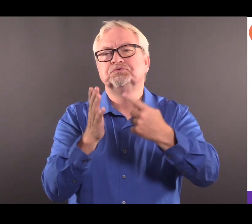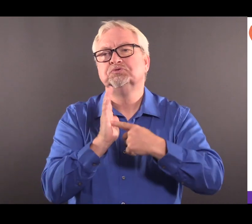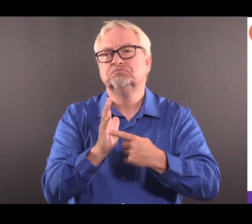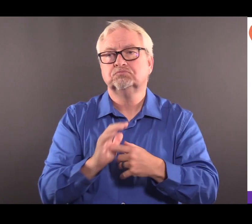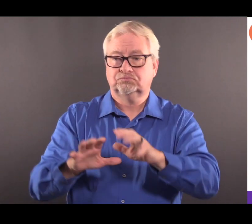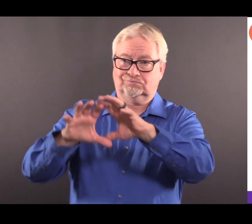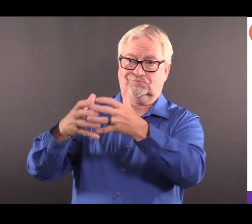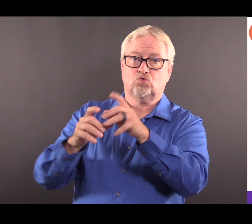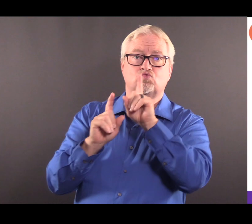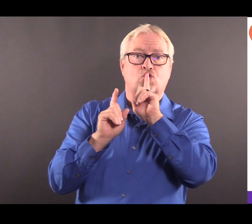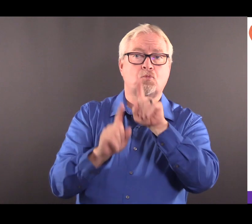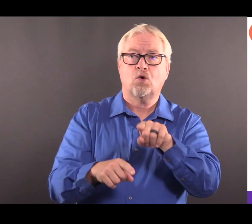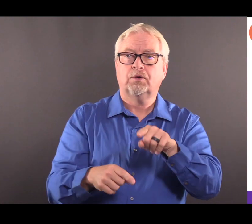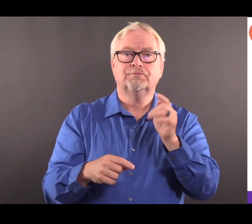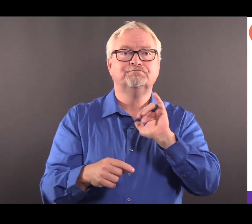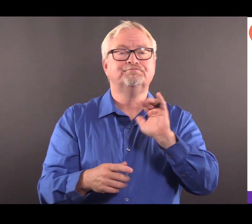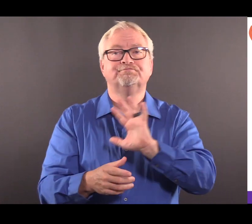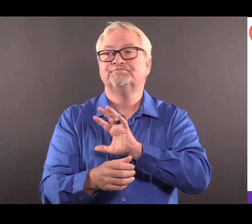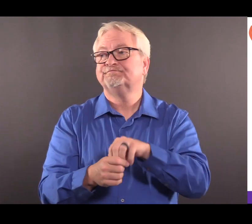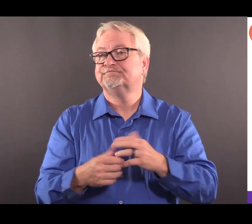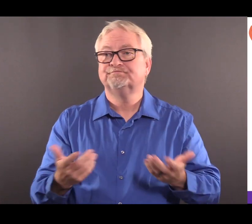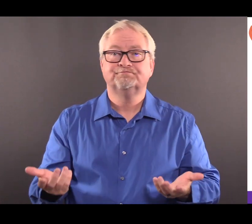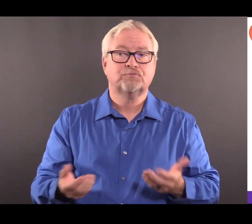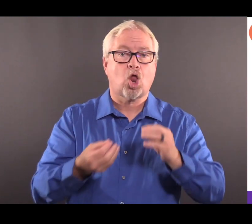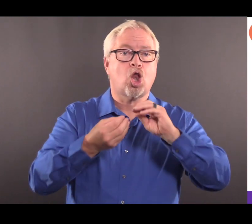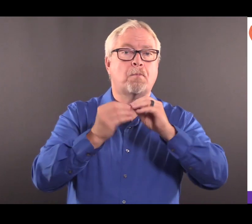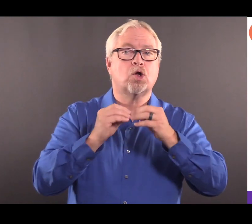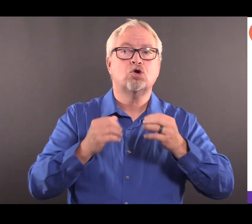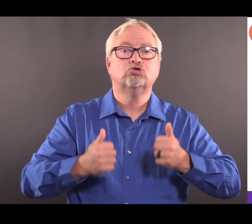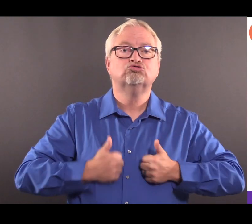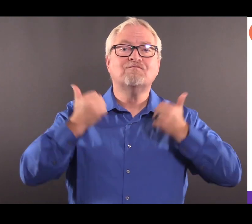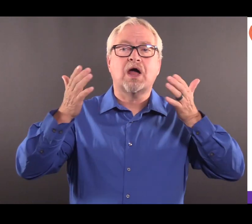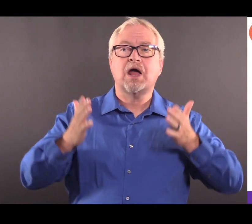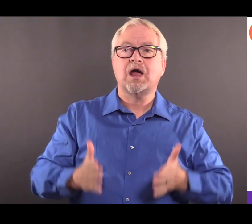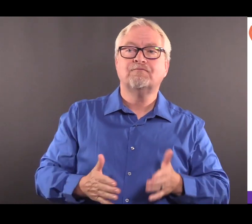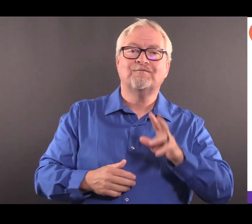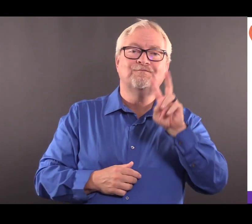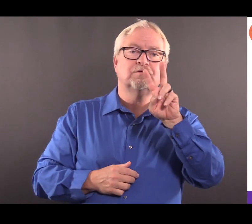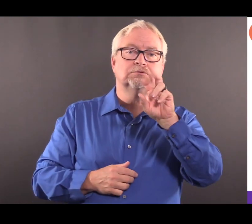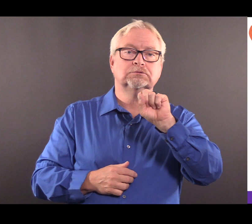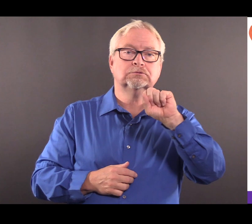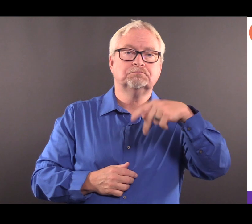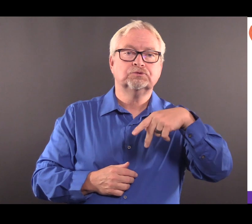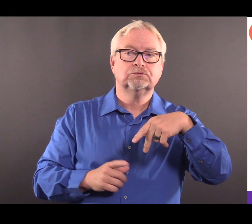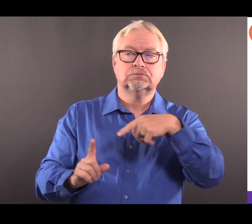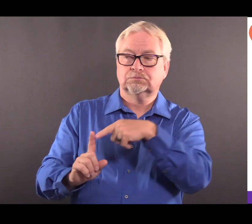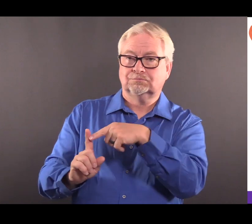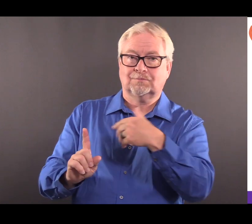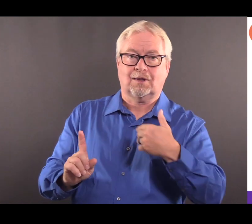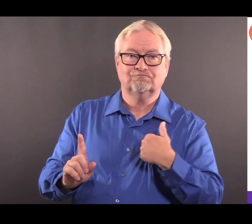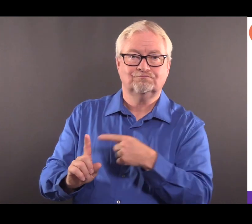any specific person. For instance, an aggregate report could include the number